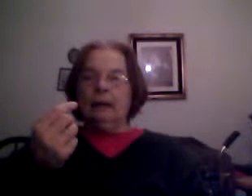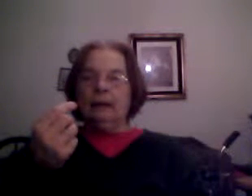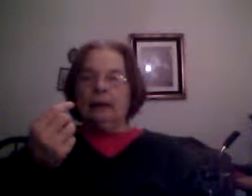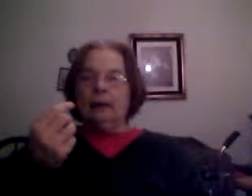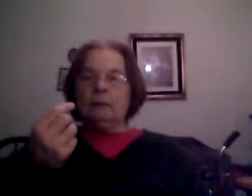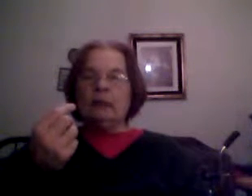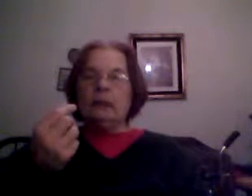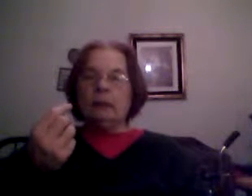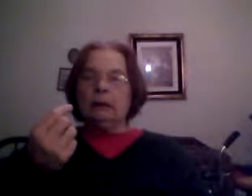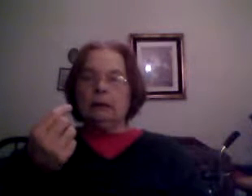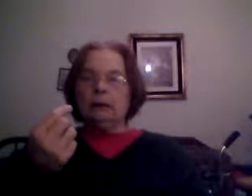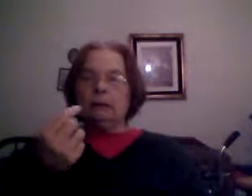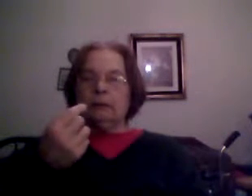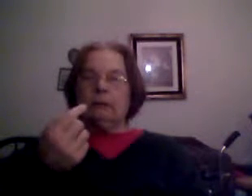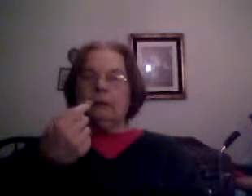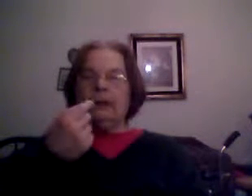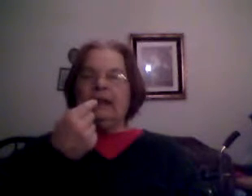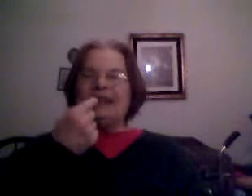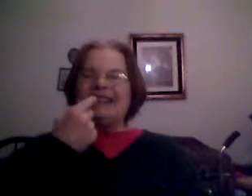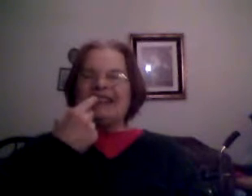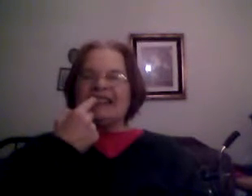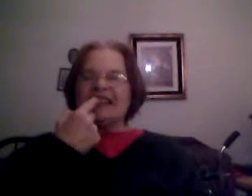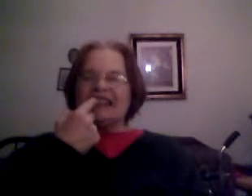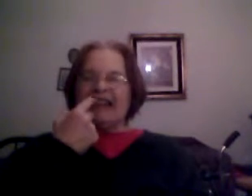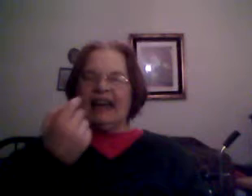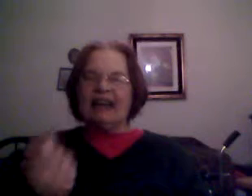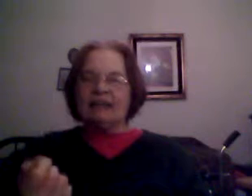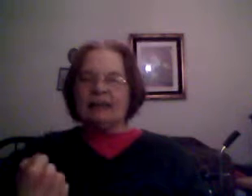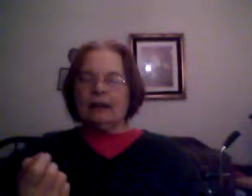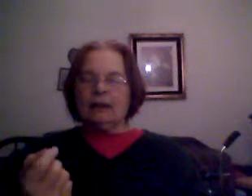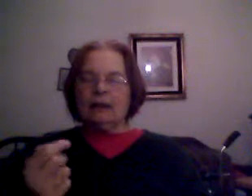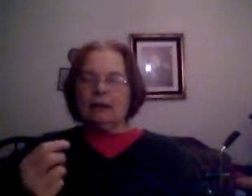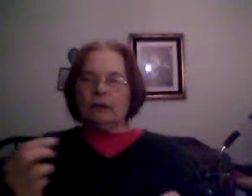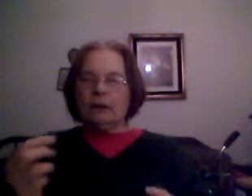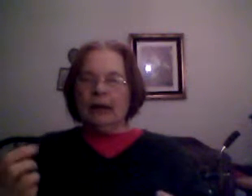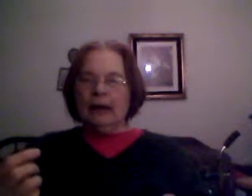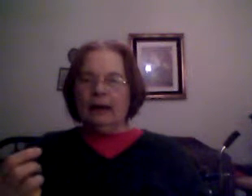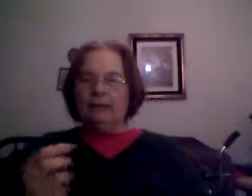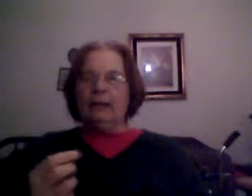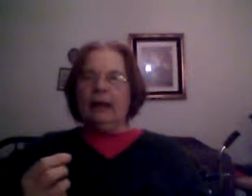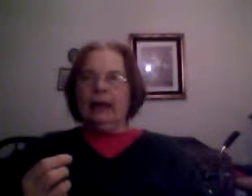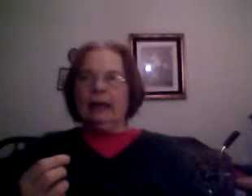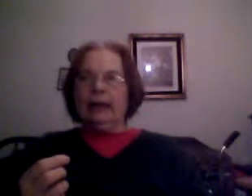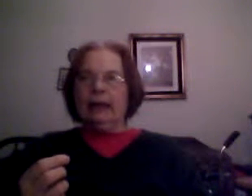and the material would be glass. So we have a